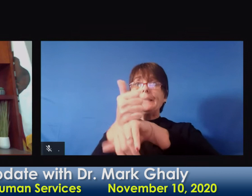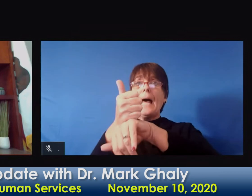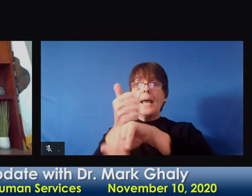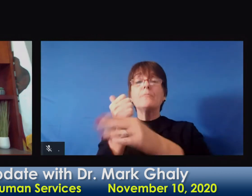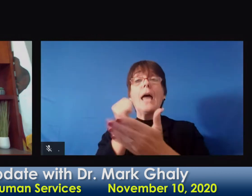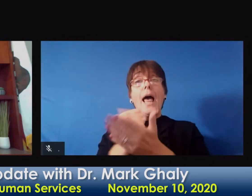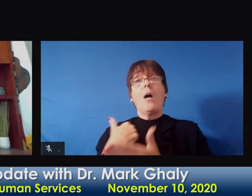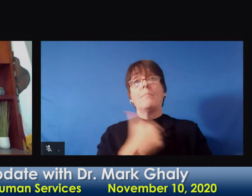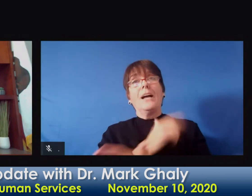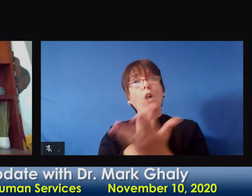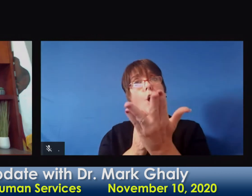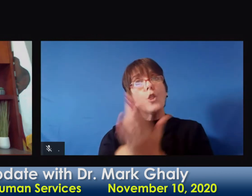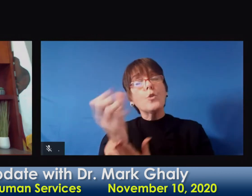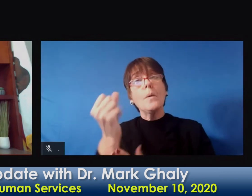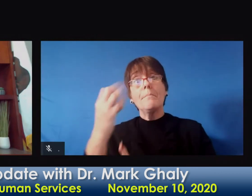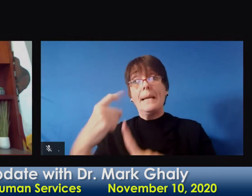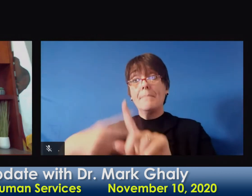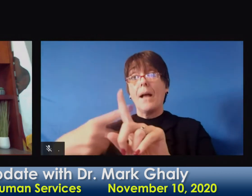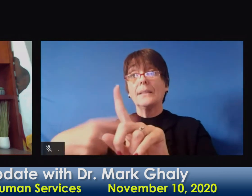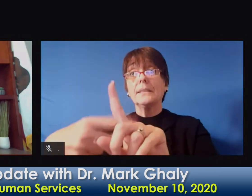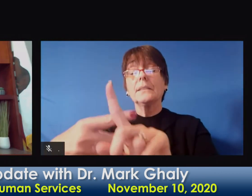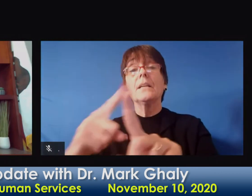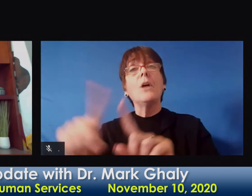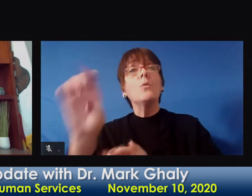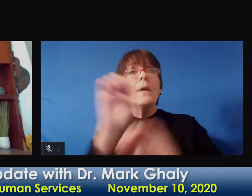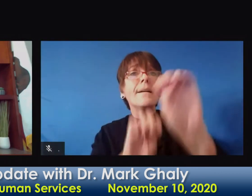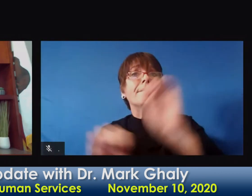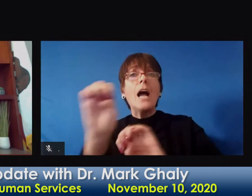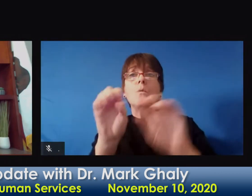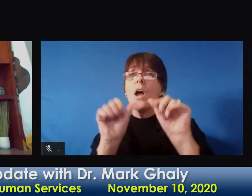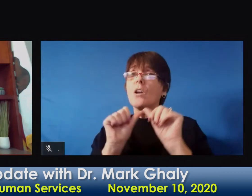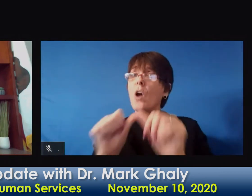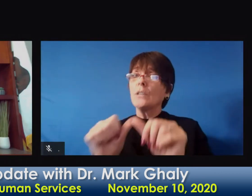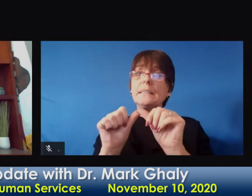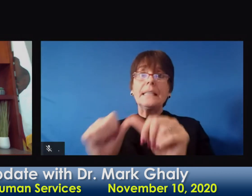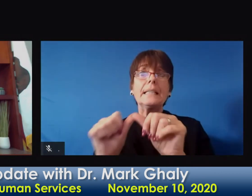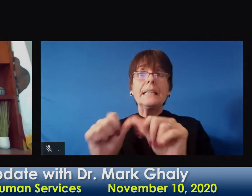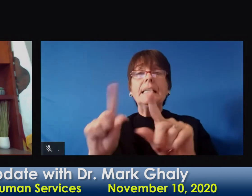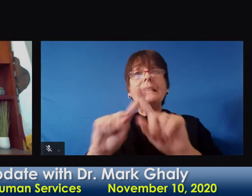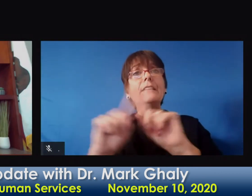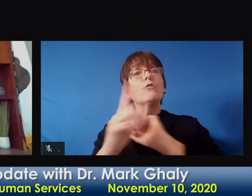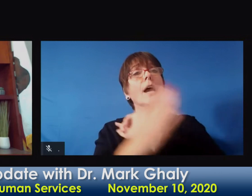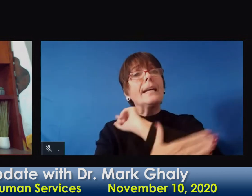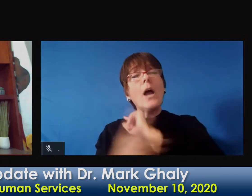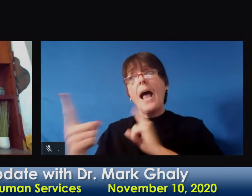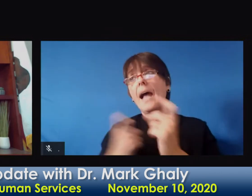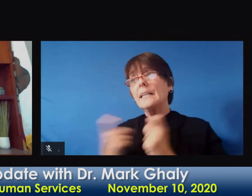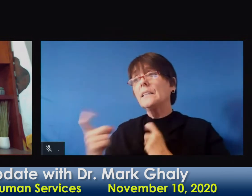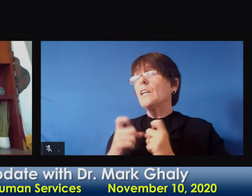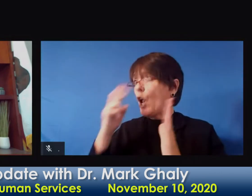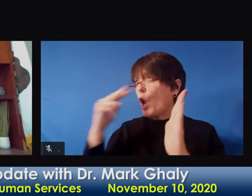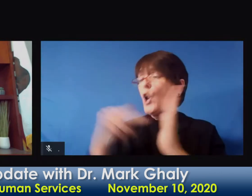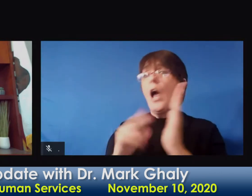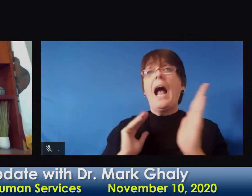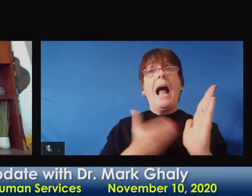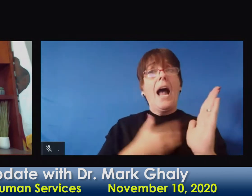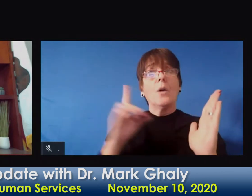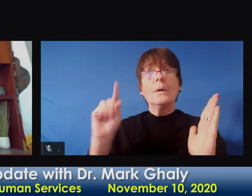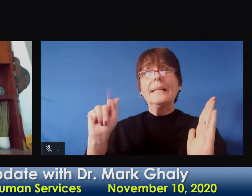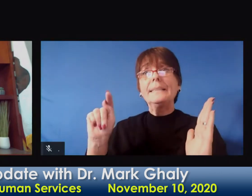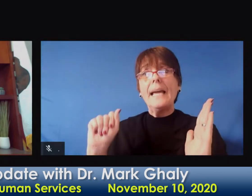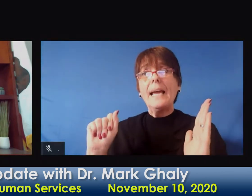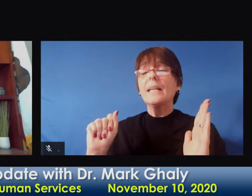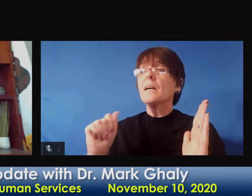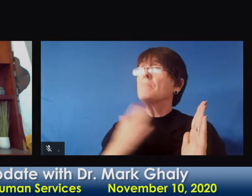many months, but we evaluate it constantly. A number of counties asked us to look at their data, to